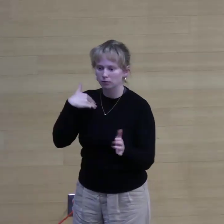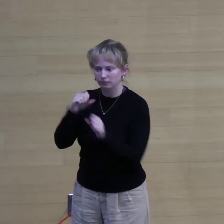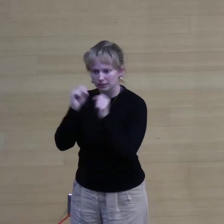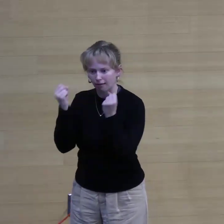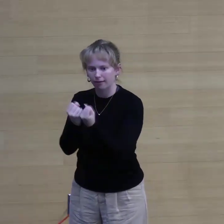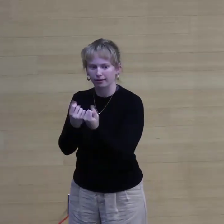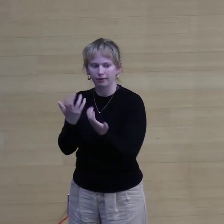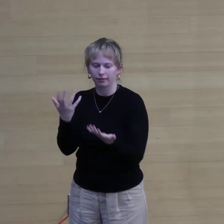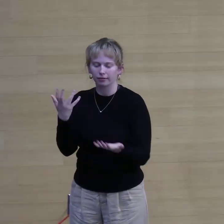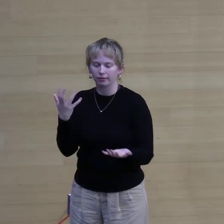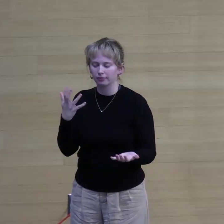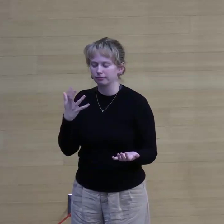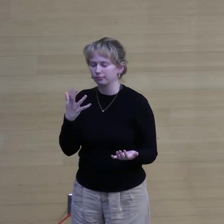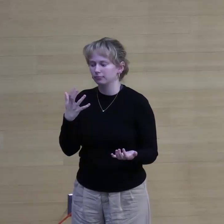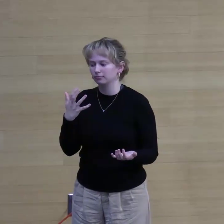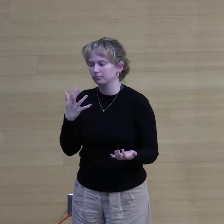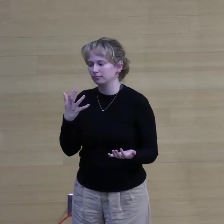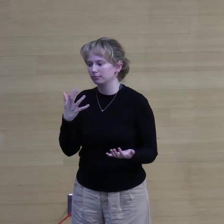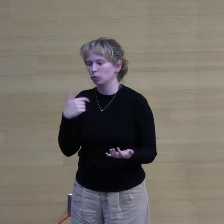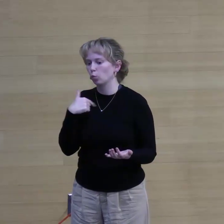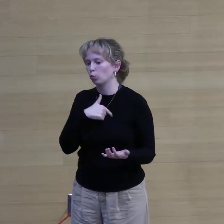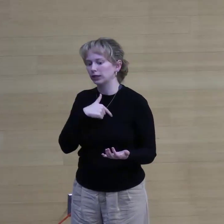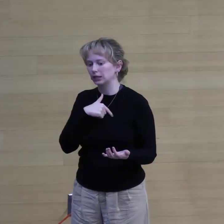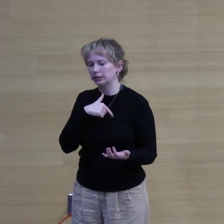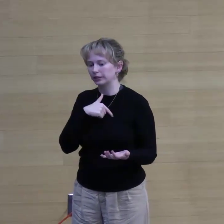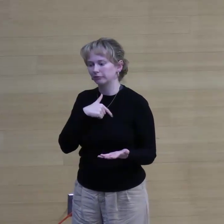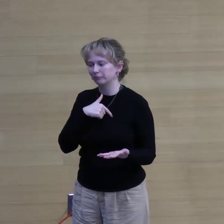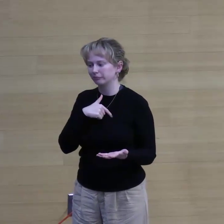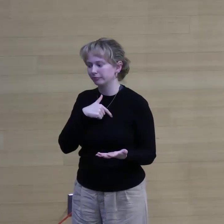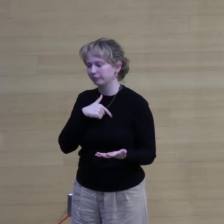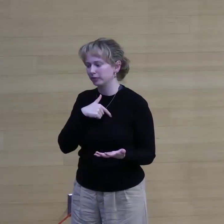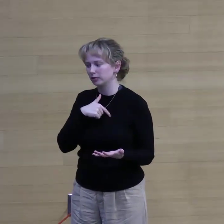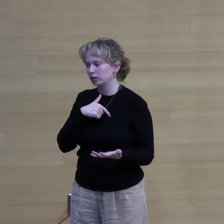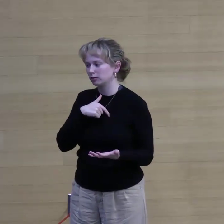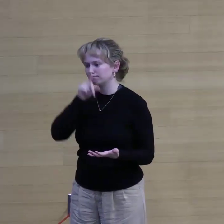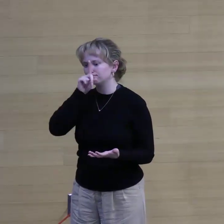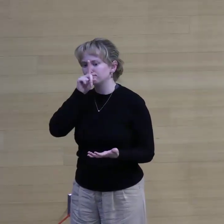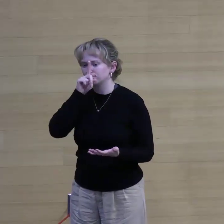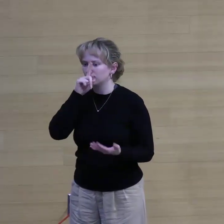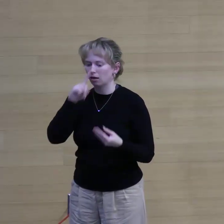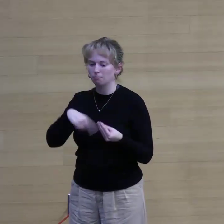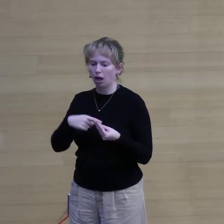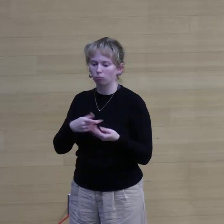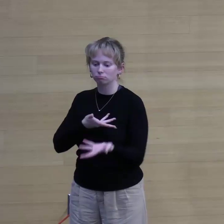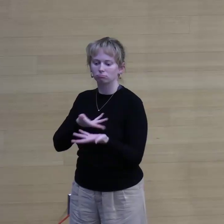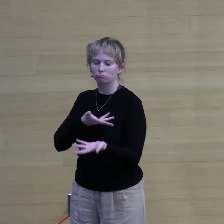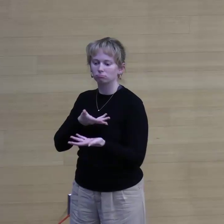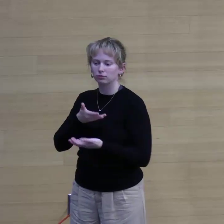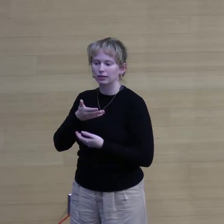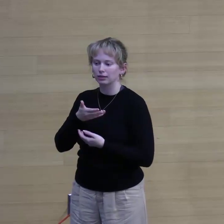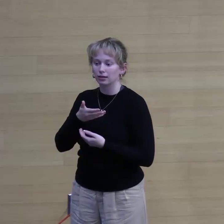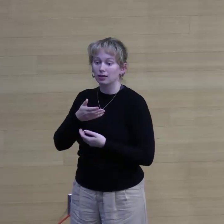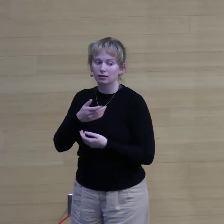of society. But we don't leave as much room for the interpersonal, For not being an asshole.